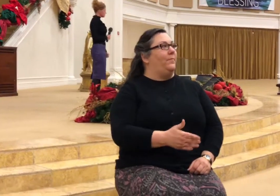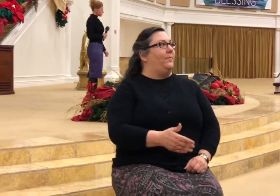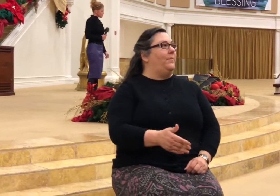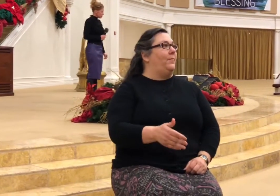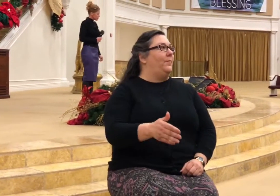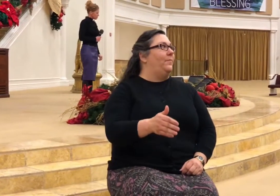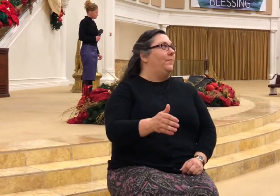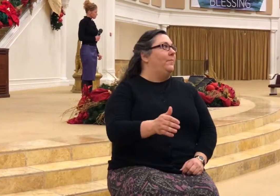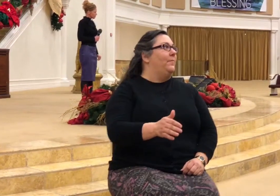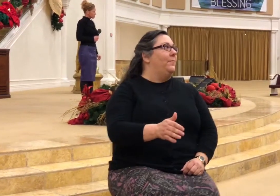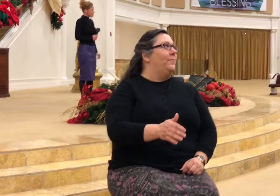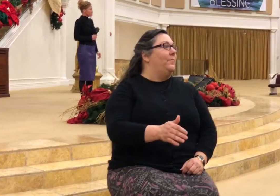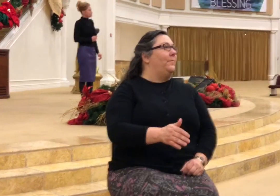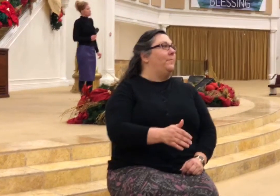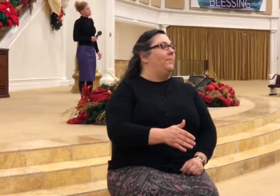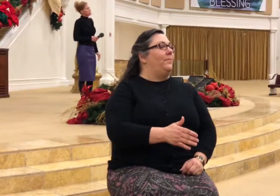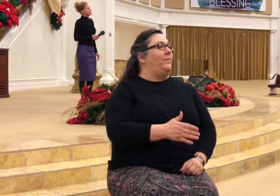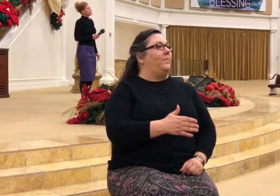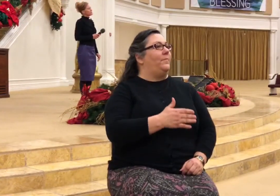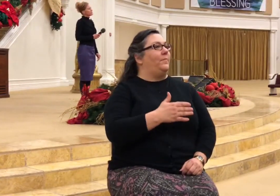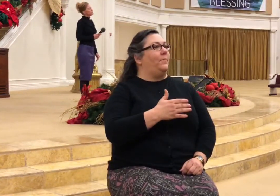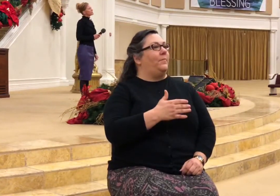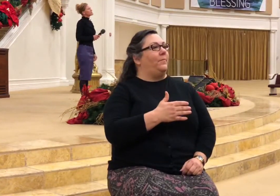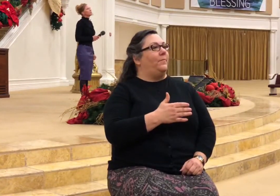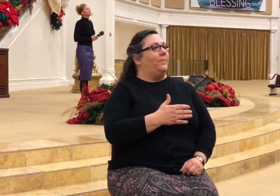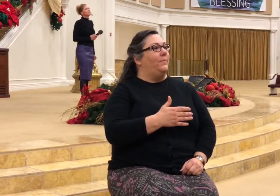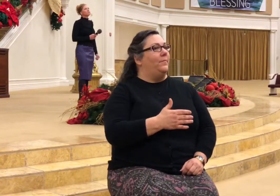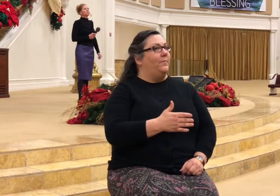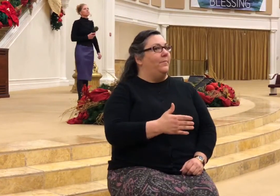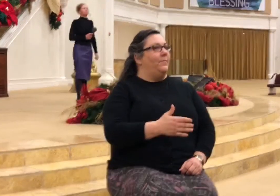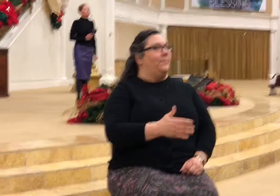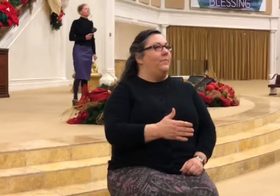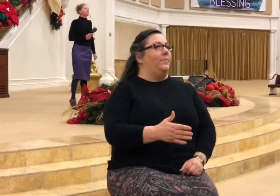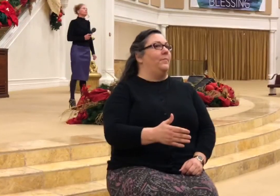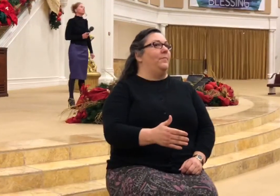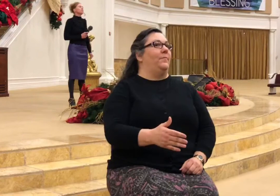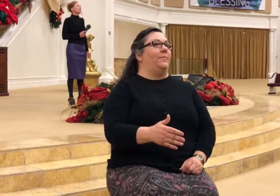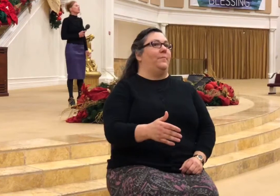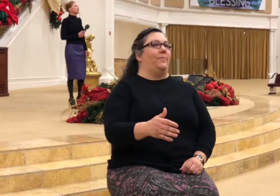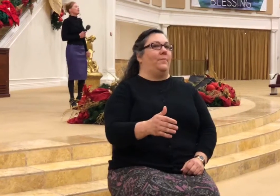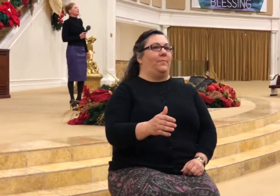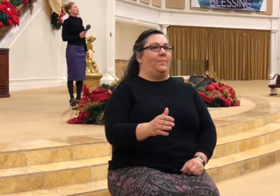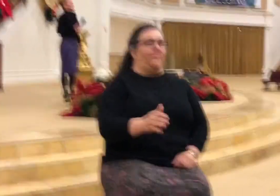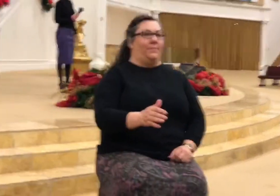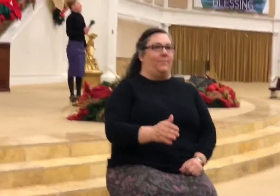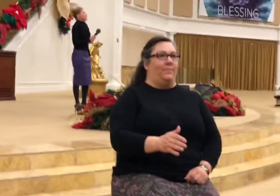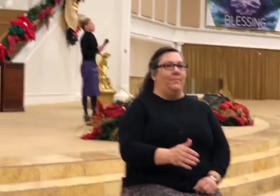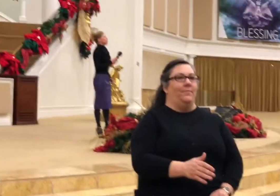Thank you.